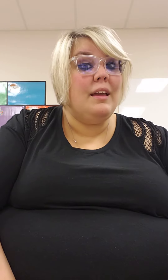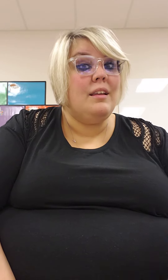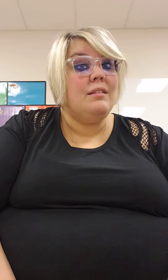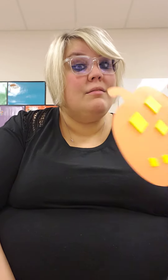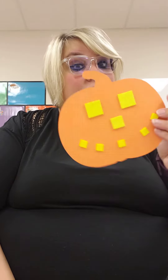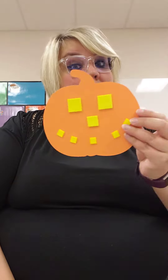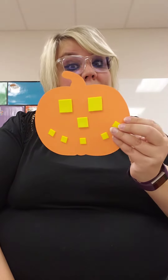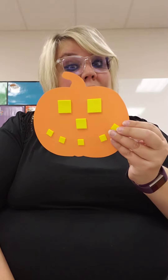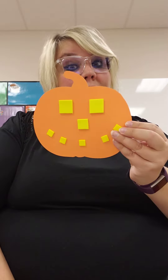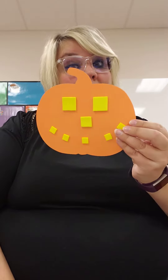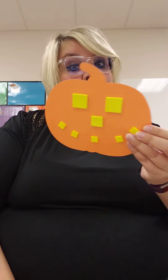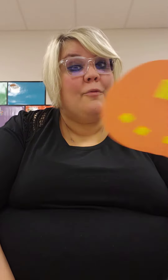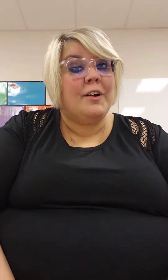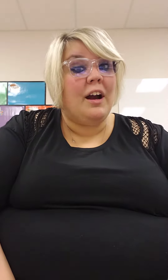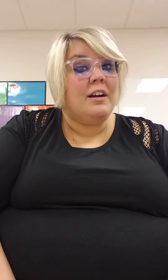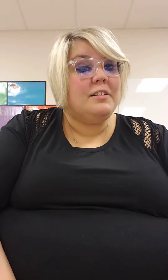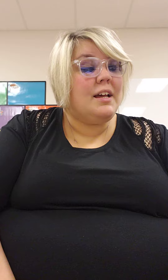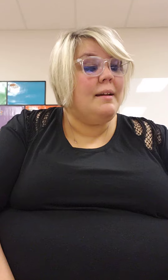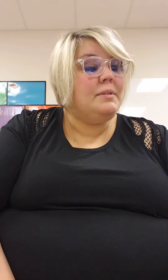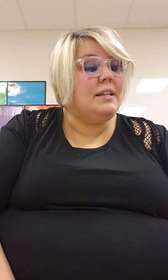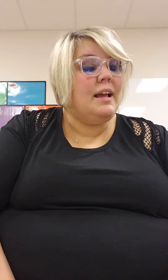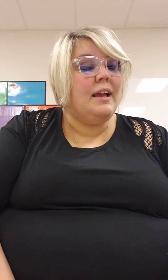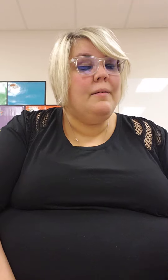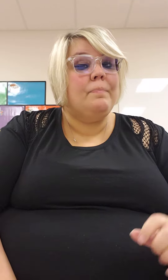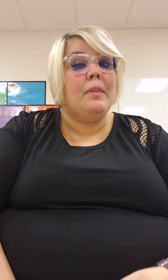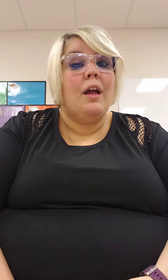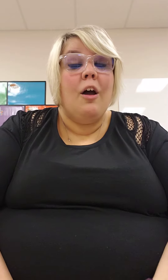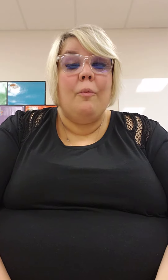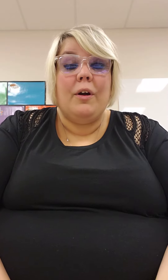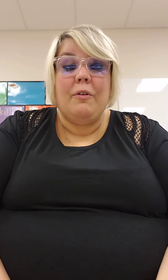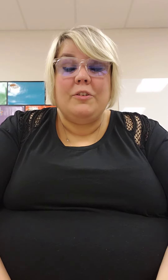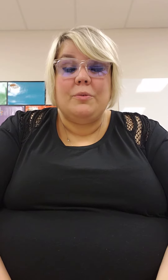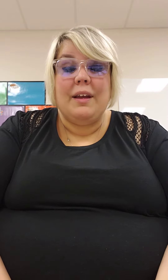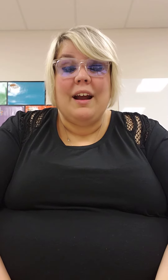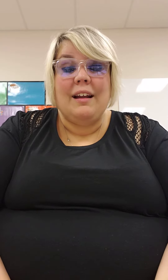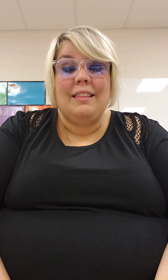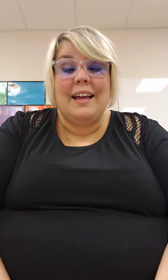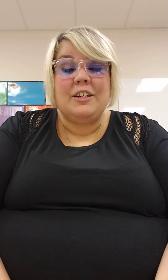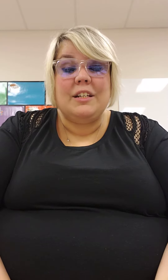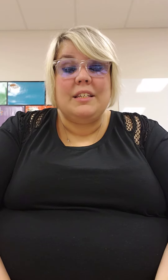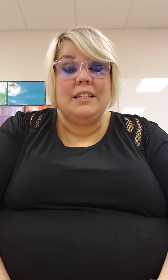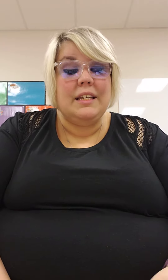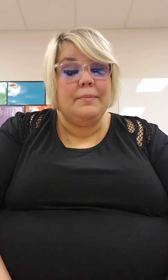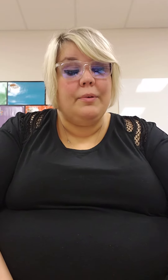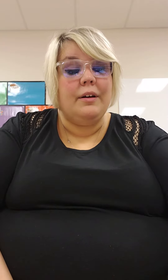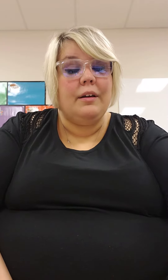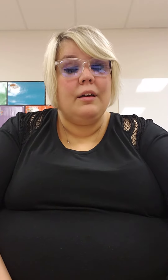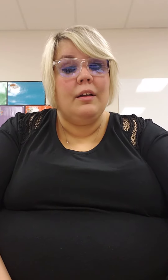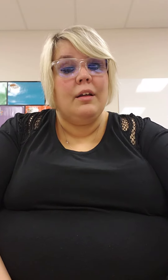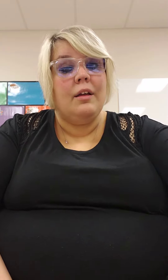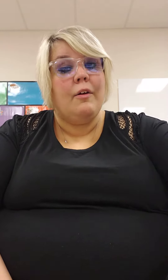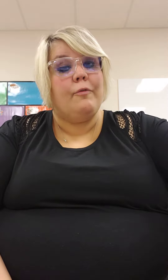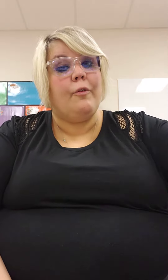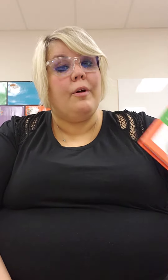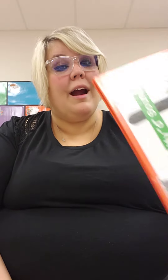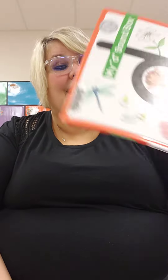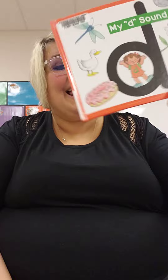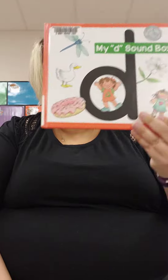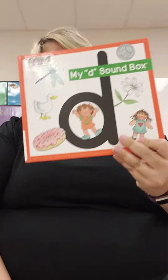for art time today. We're going to read our letter D book for letter